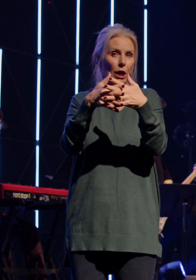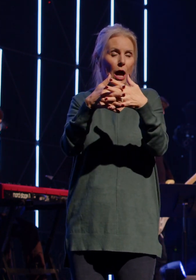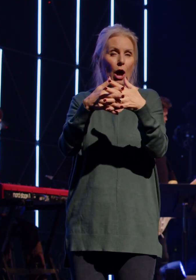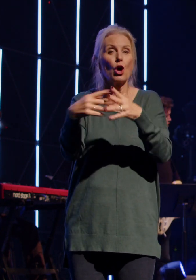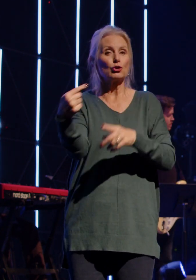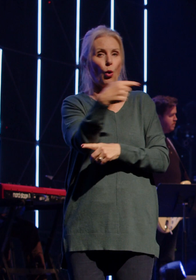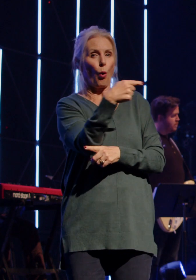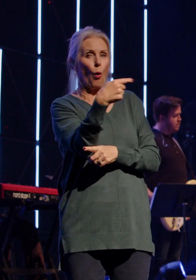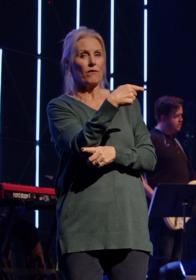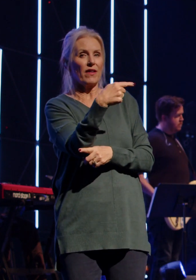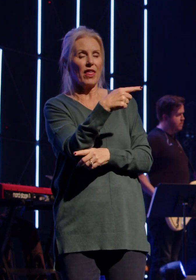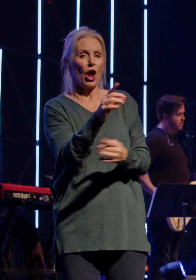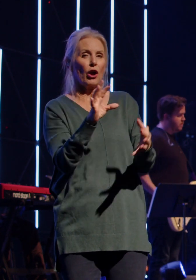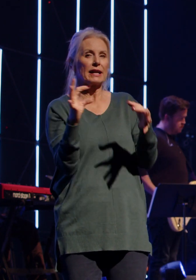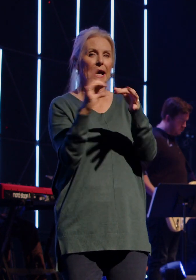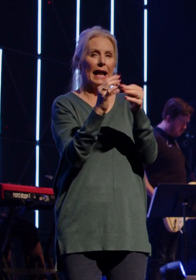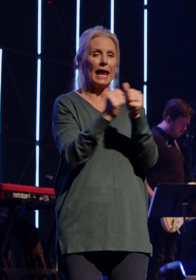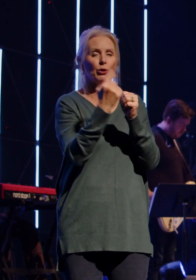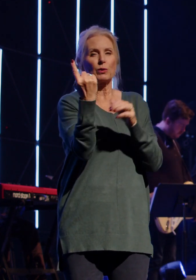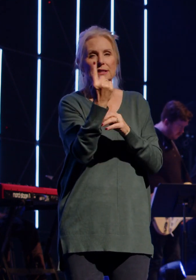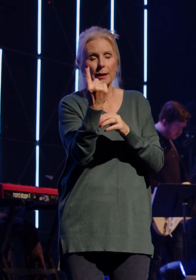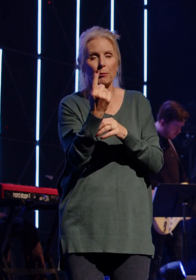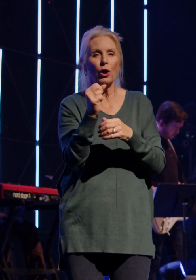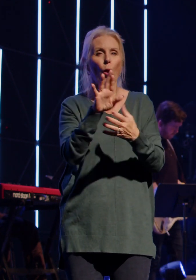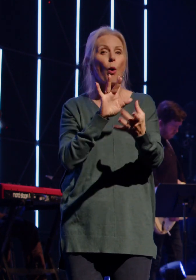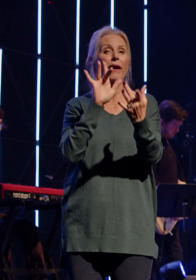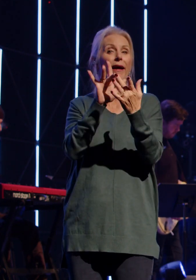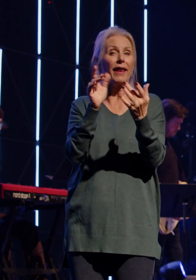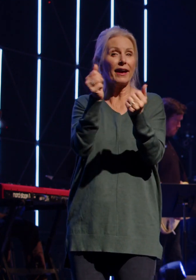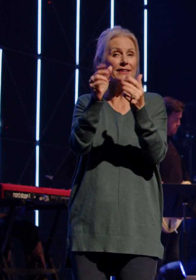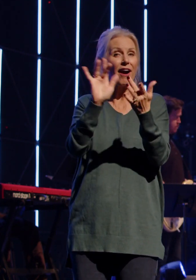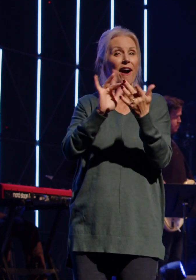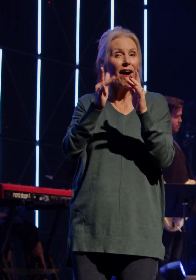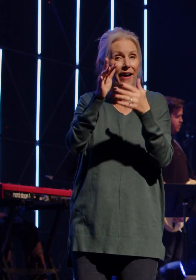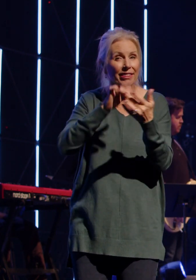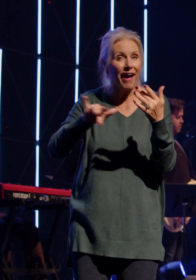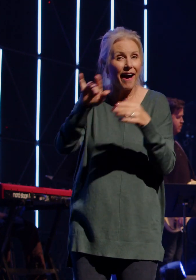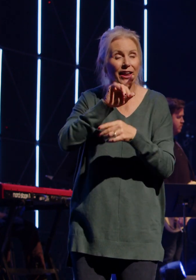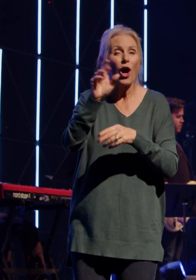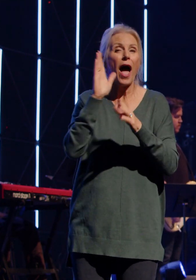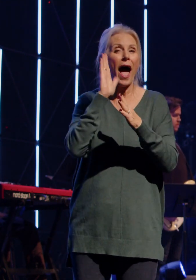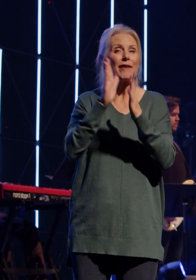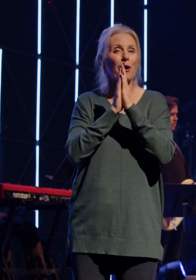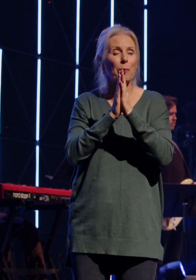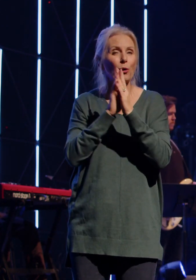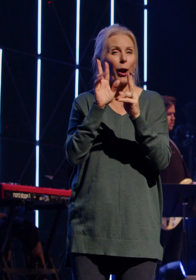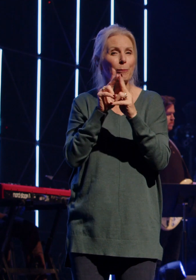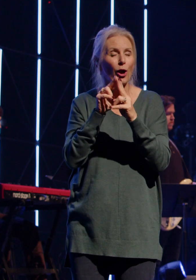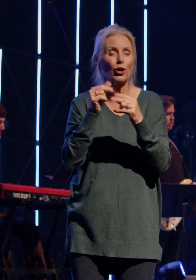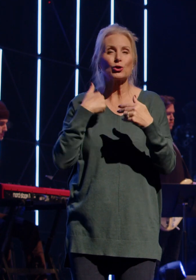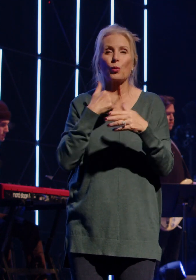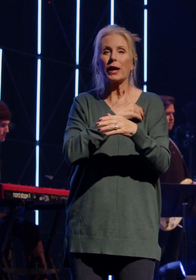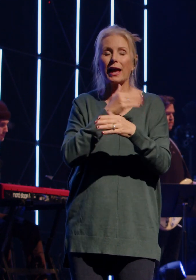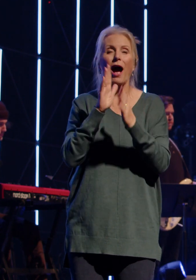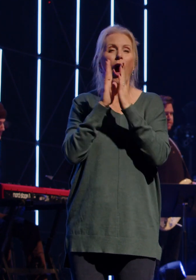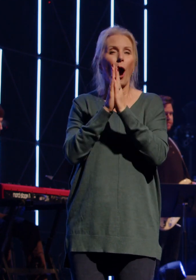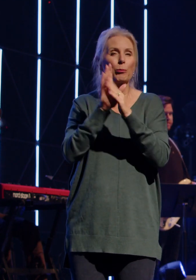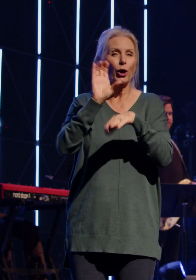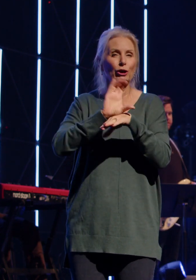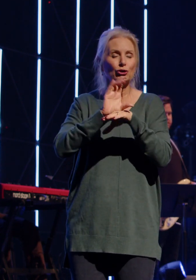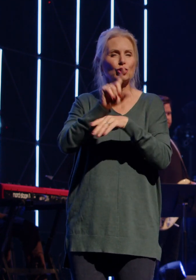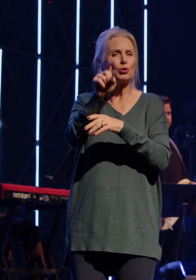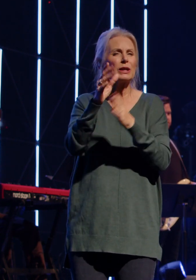with someone. We would love to get connected here at the Grove. We're going to have prayer partners up front. We are a praying church, so please, if there's anything you need prayer